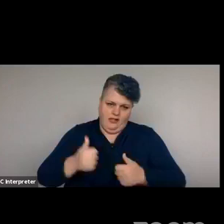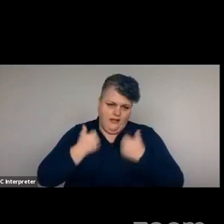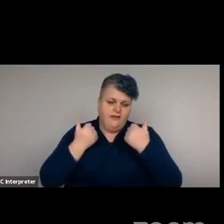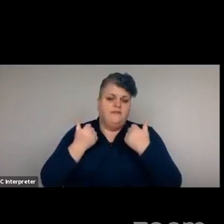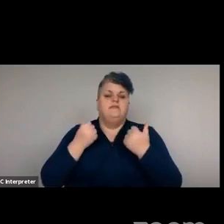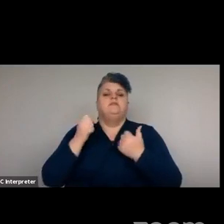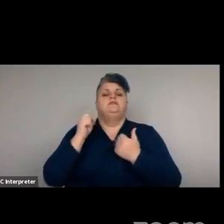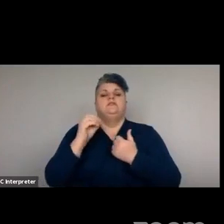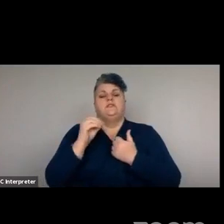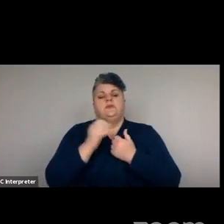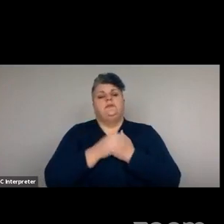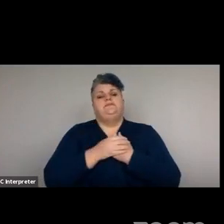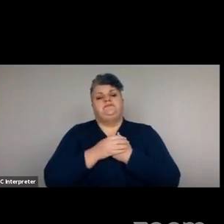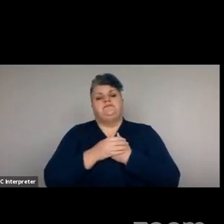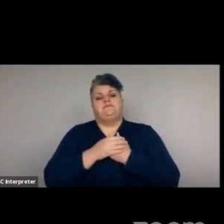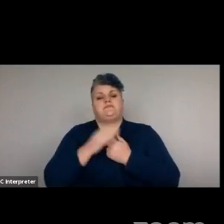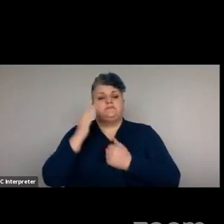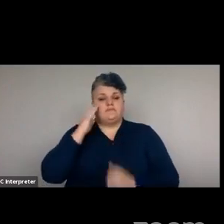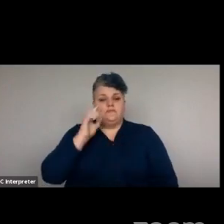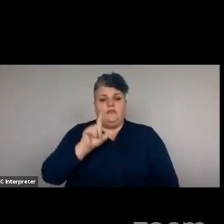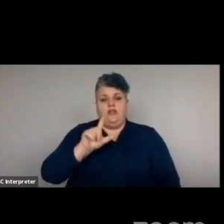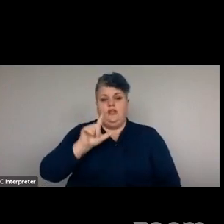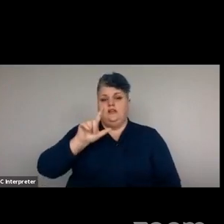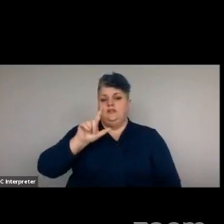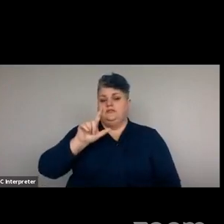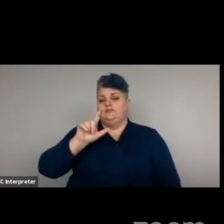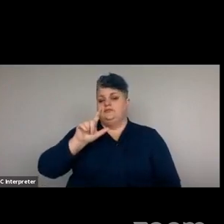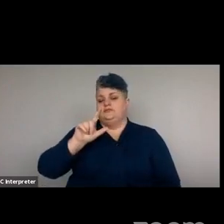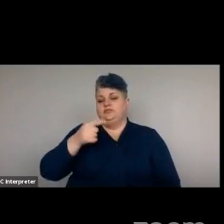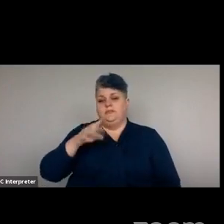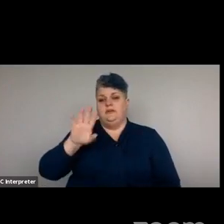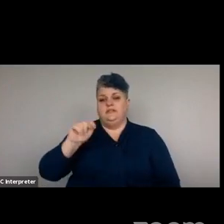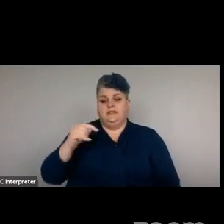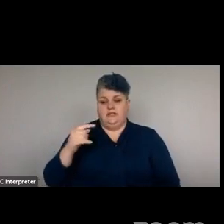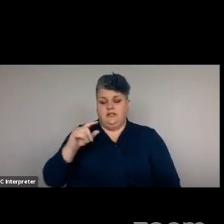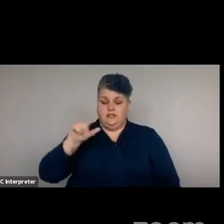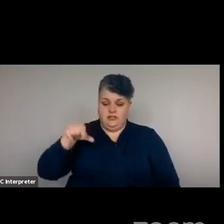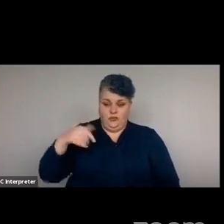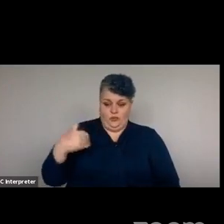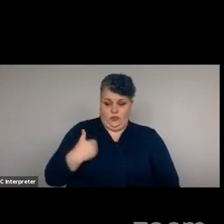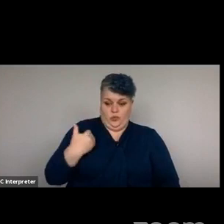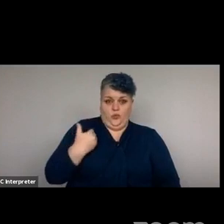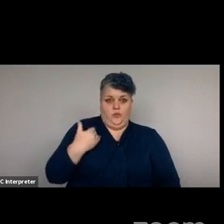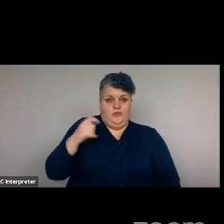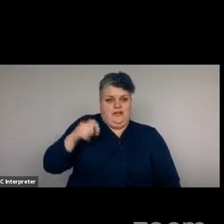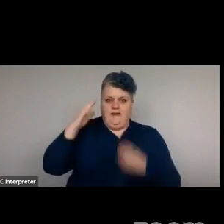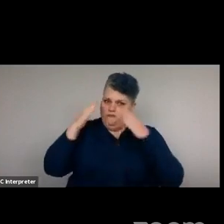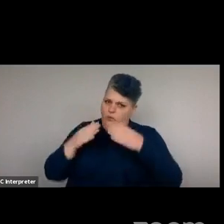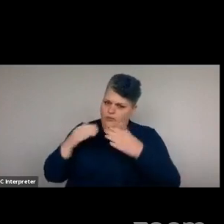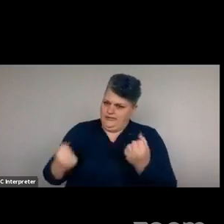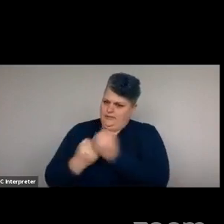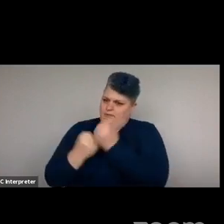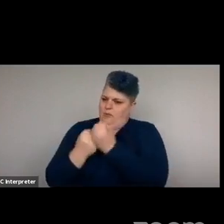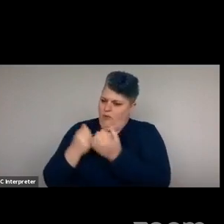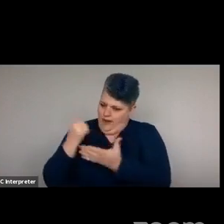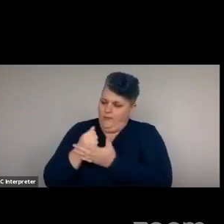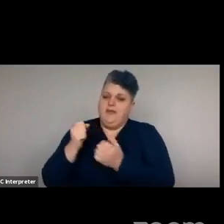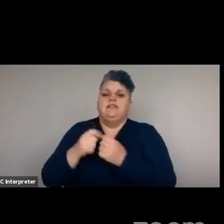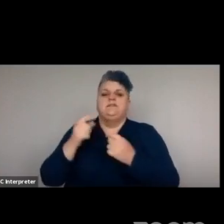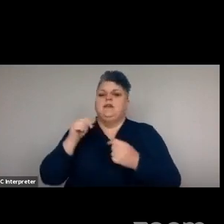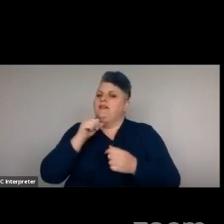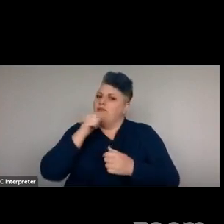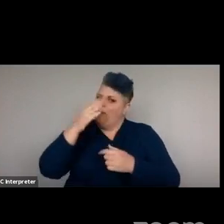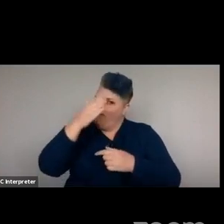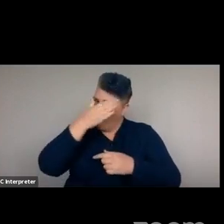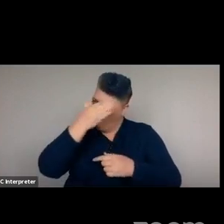that LGBT youth get a lot of focus, and I think that that's rightfully so. But don't forget the other end of the spectrum and those